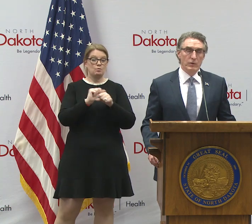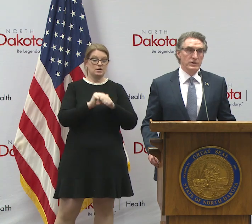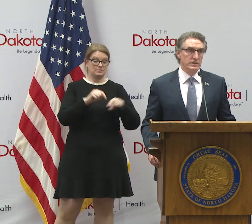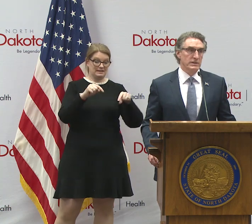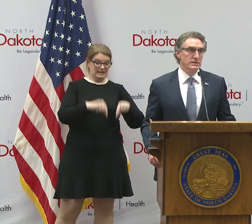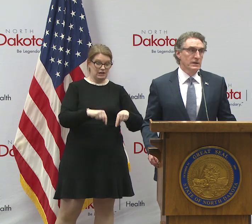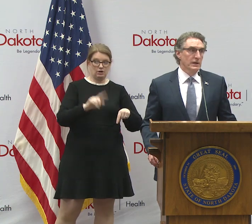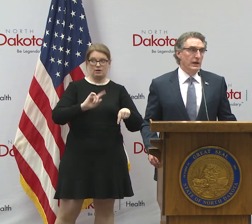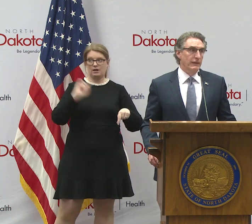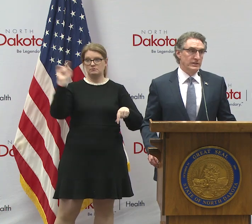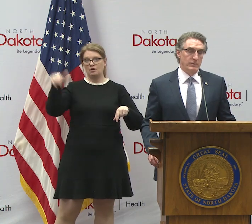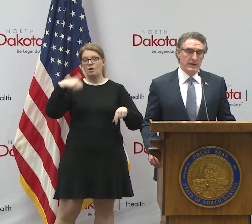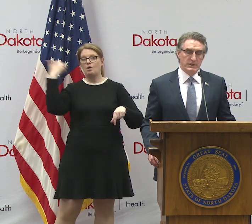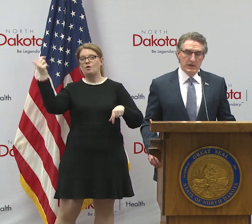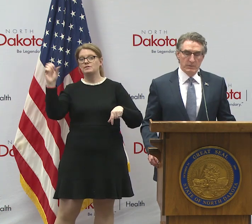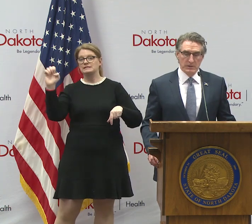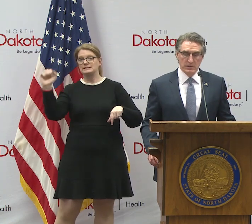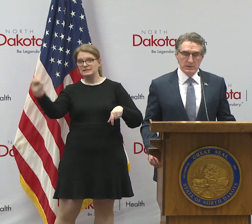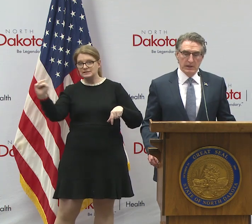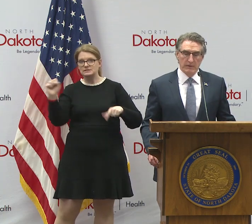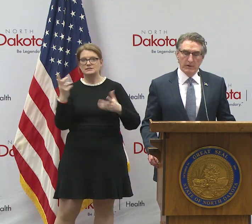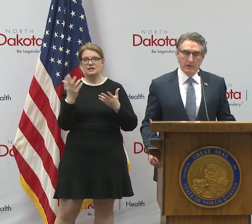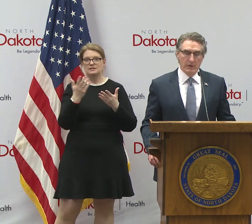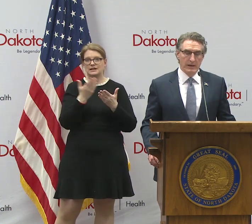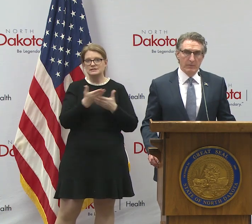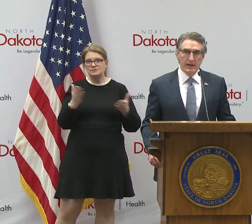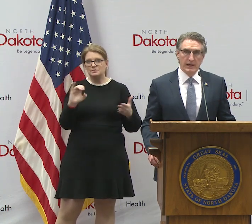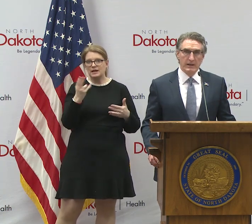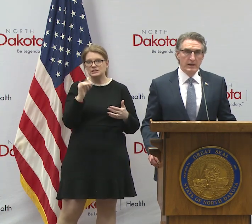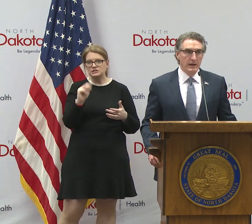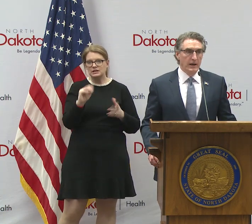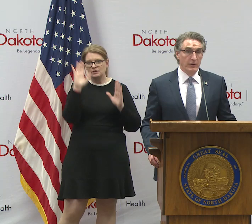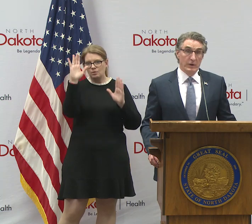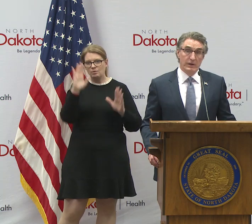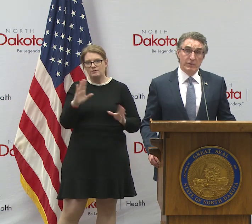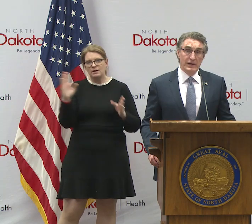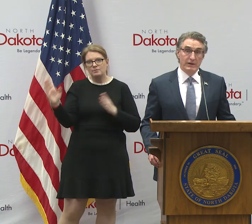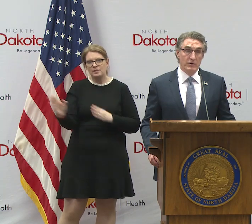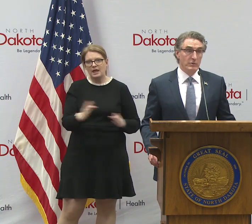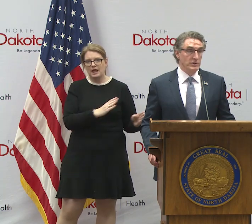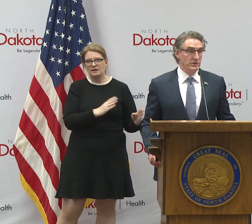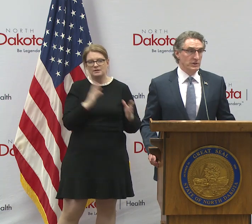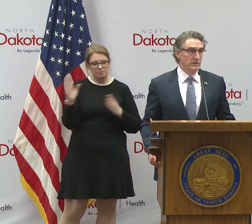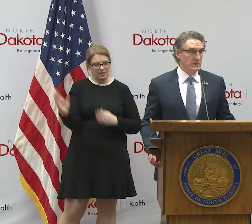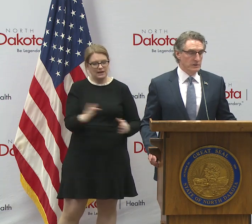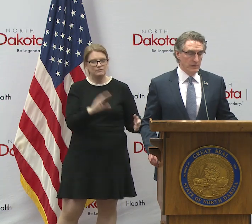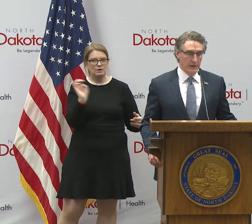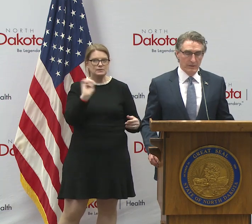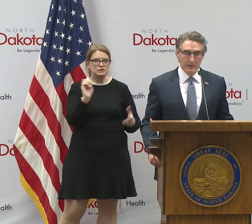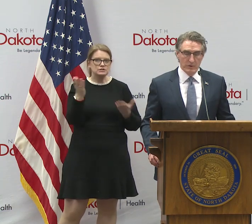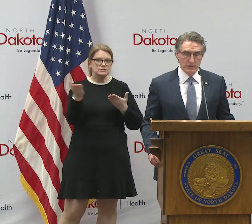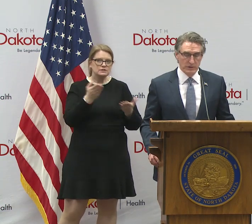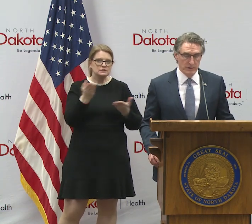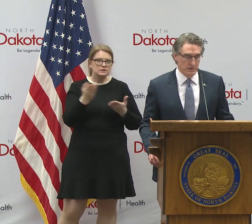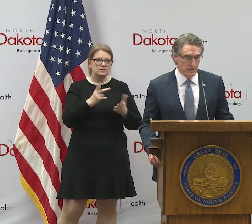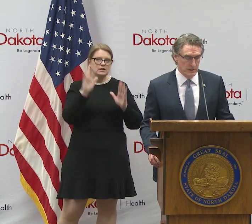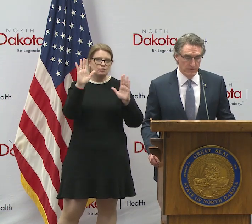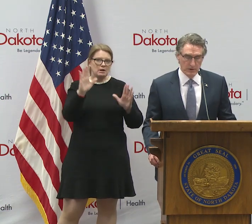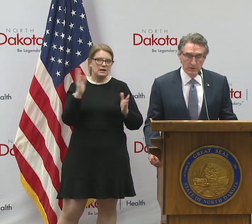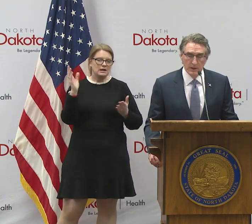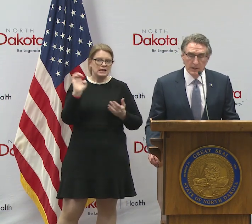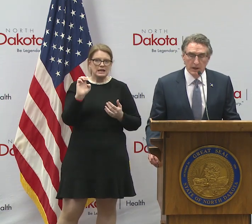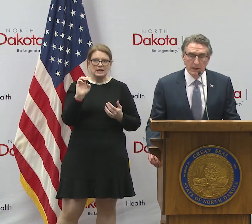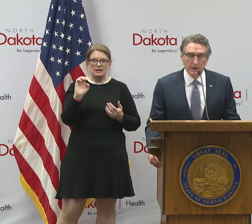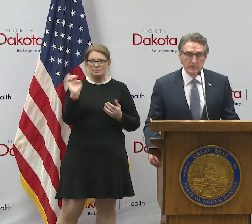here and overseas on that supply chain business, and they're great at planning. They're great at planning for emergency services. We got a great emergency services